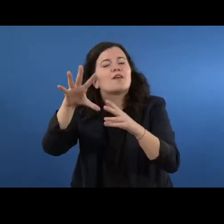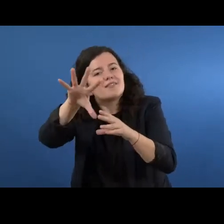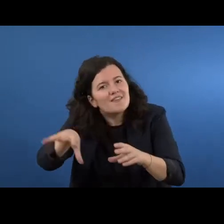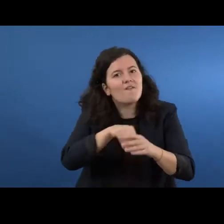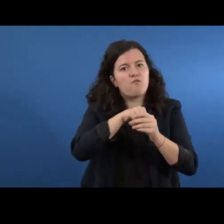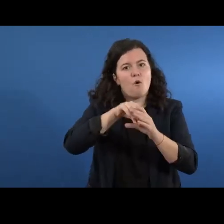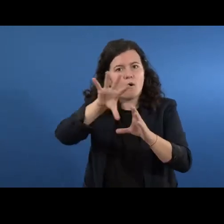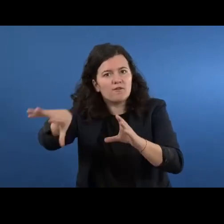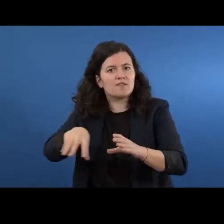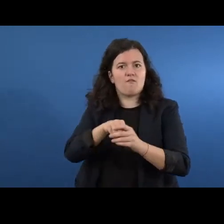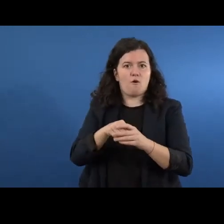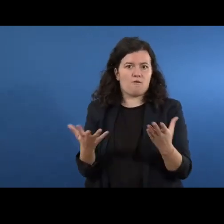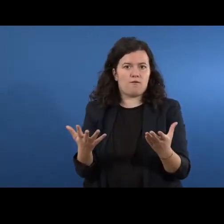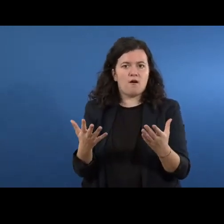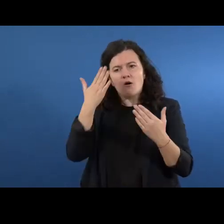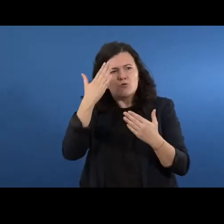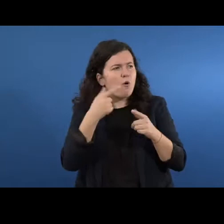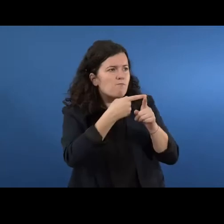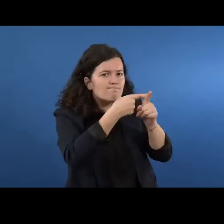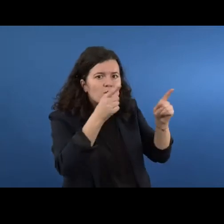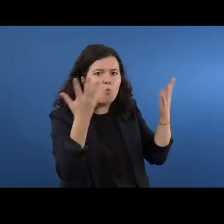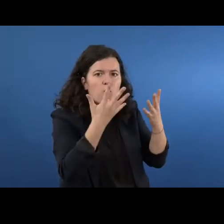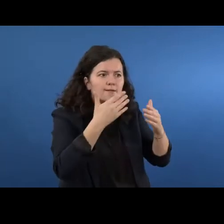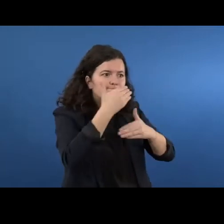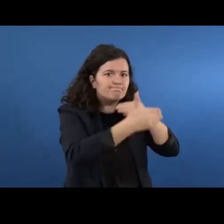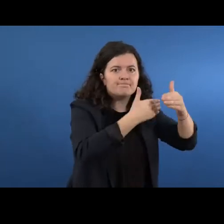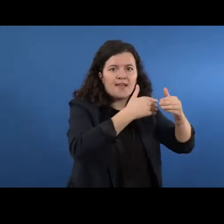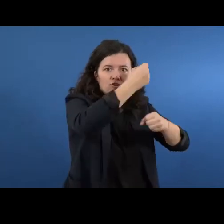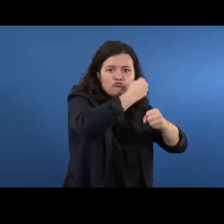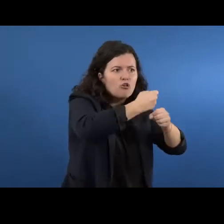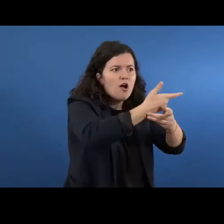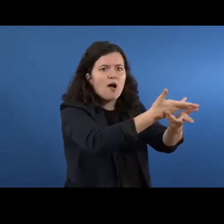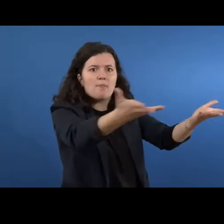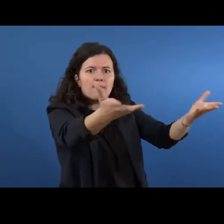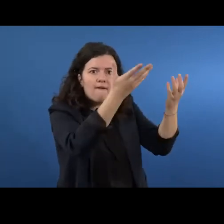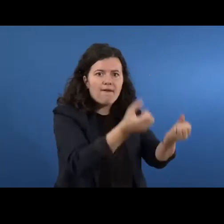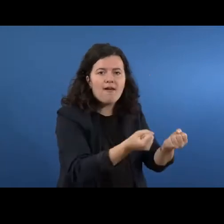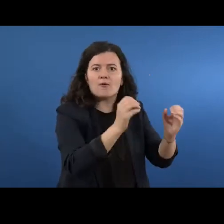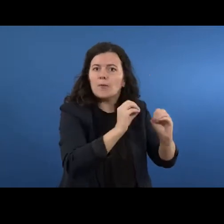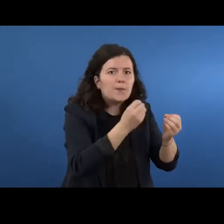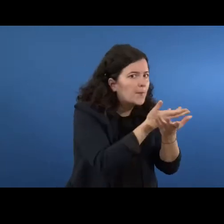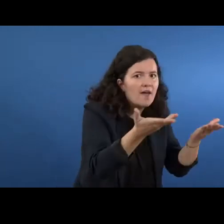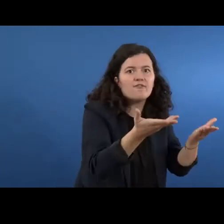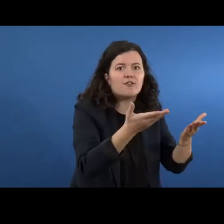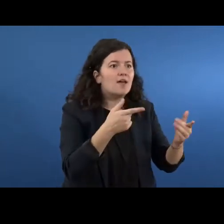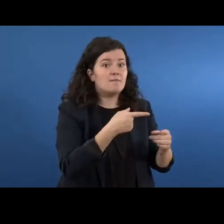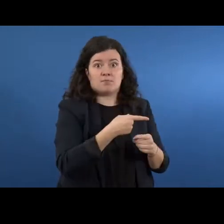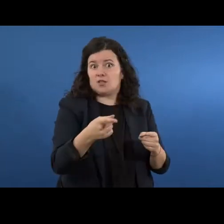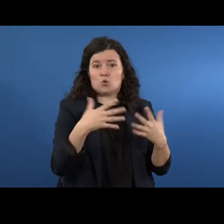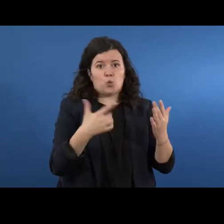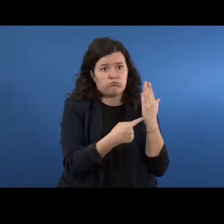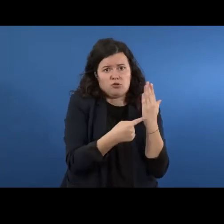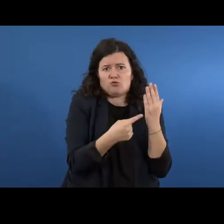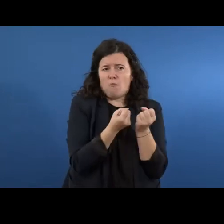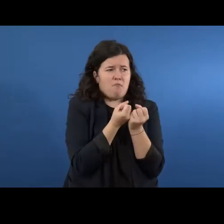particularly in the IT and BPO industry, which is a strong industry in the Philippines. And however, the